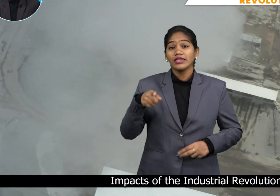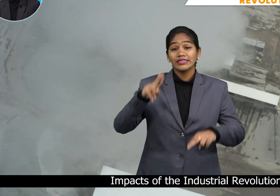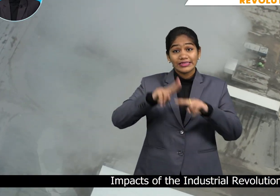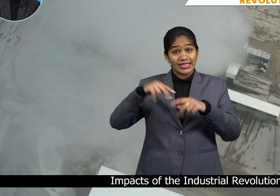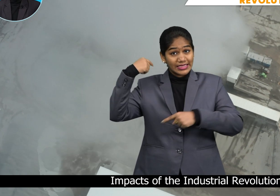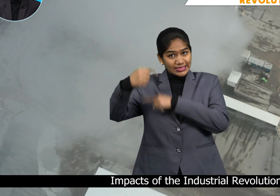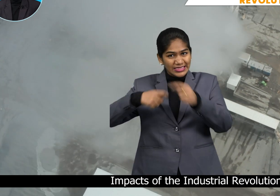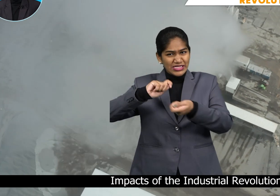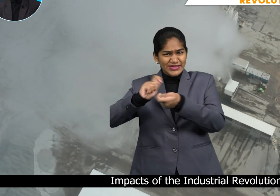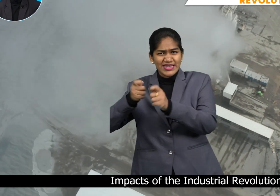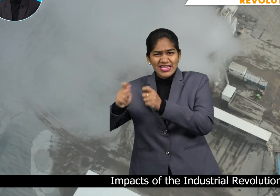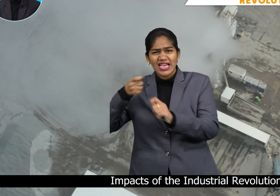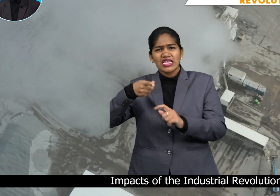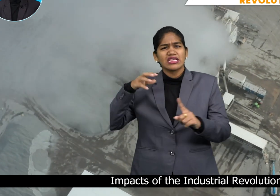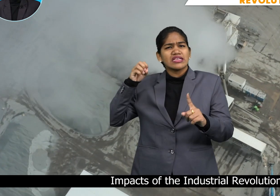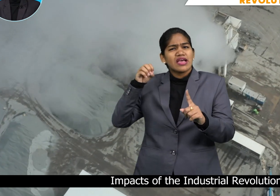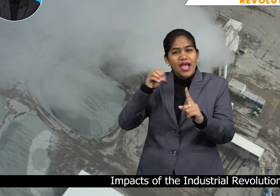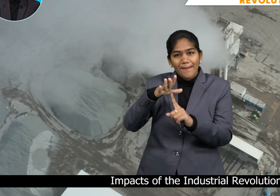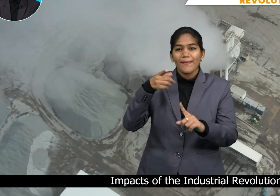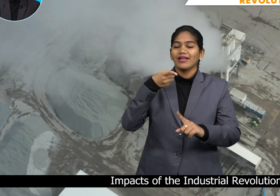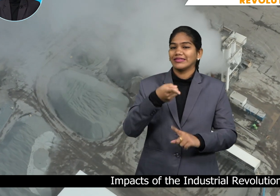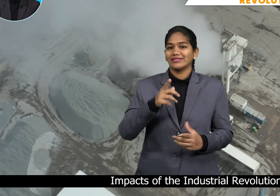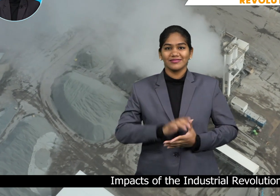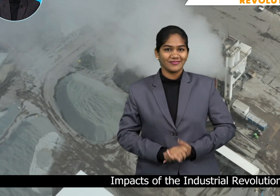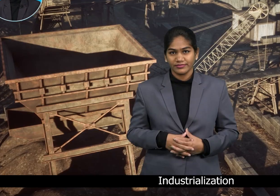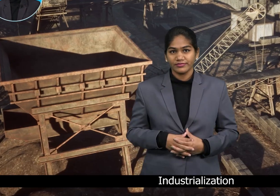Impacts of the Industrial Revolution.